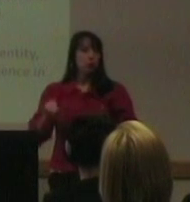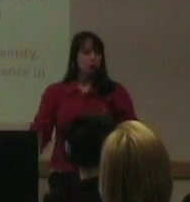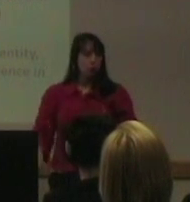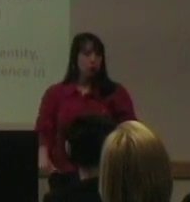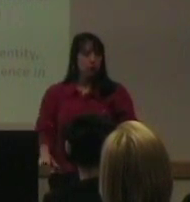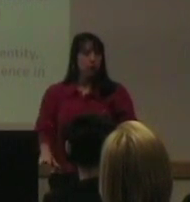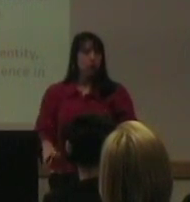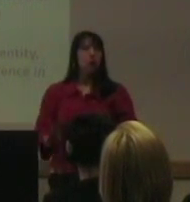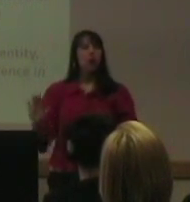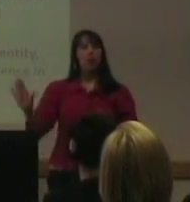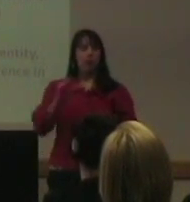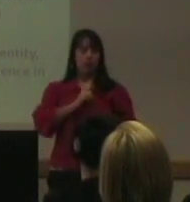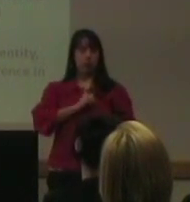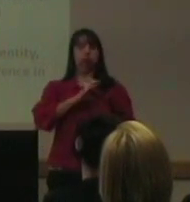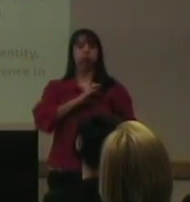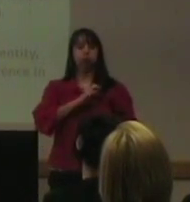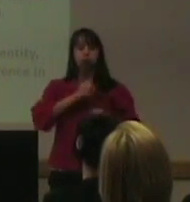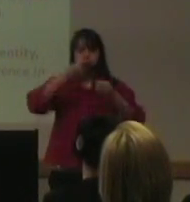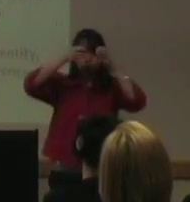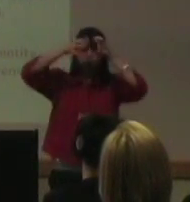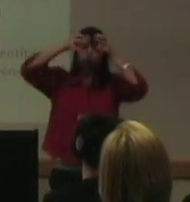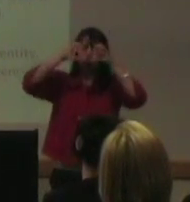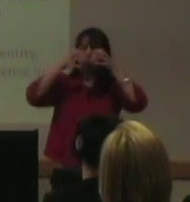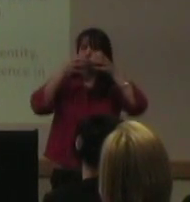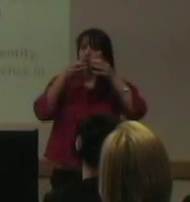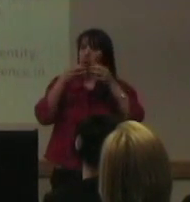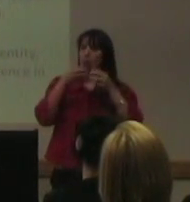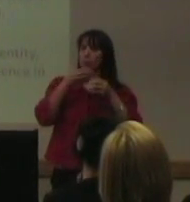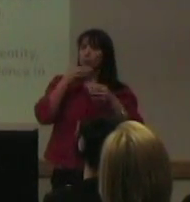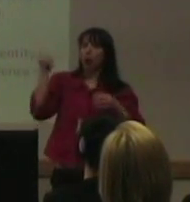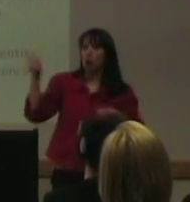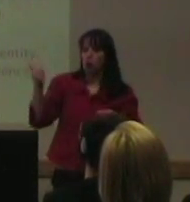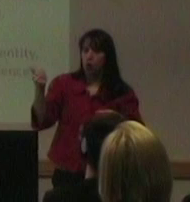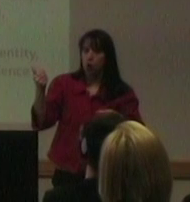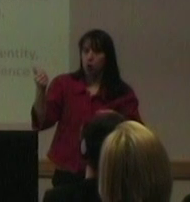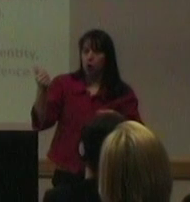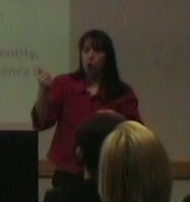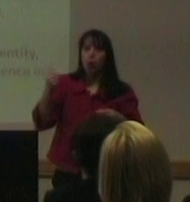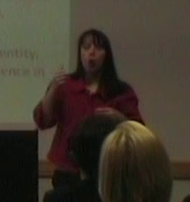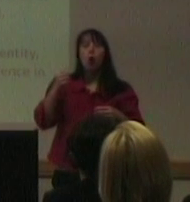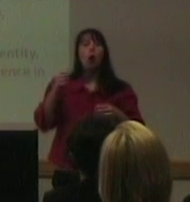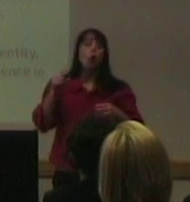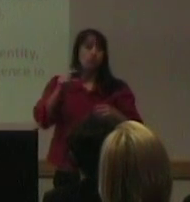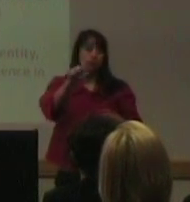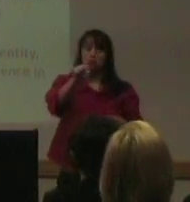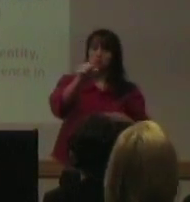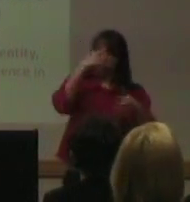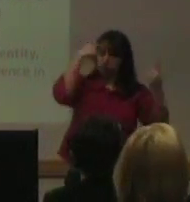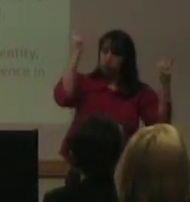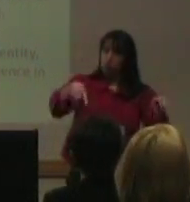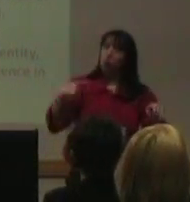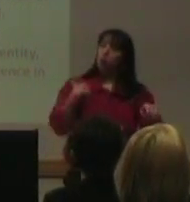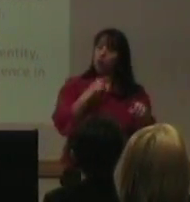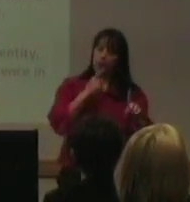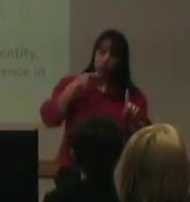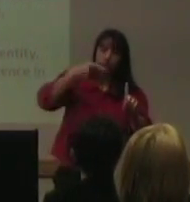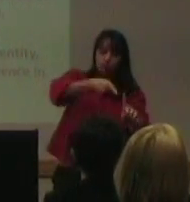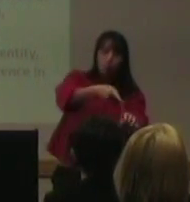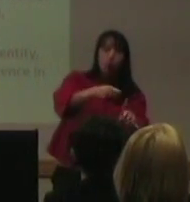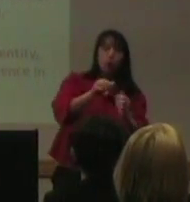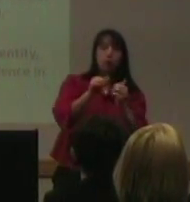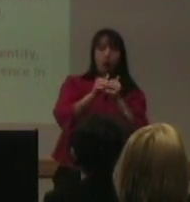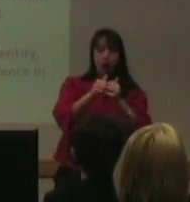And again, you have to provide opportunities for the deaf students to increase their confidence, increase their self-esteem, and